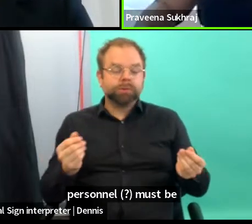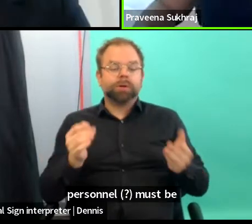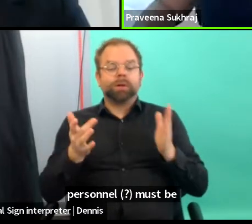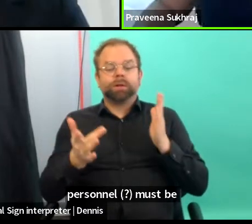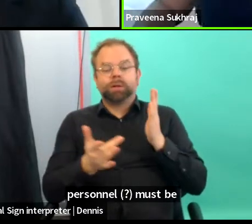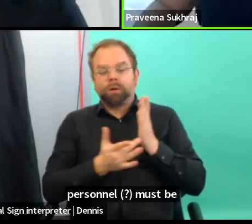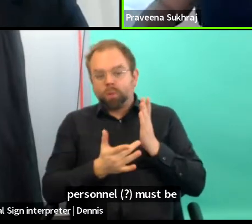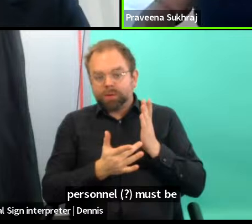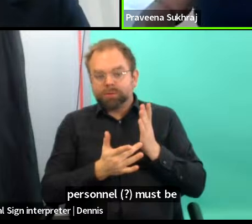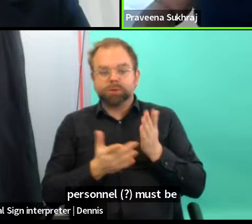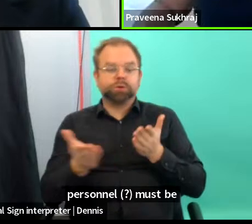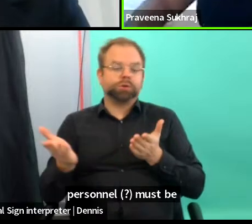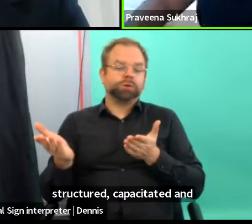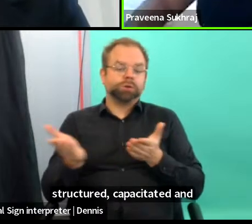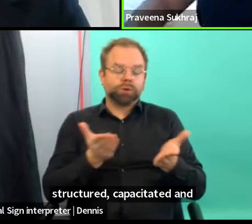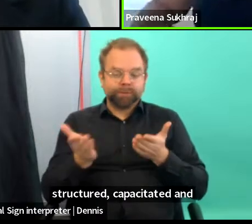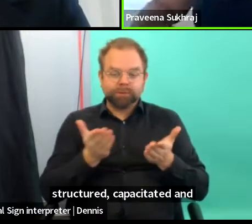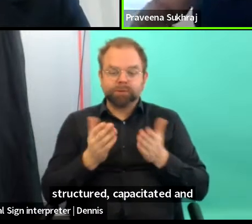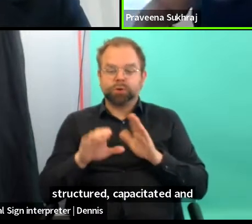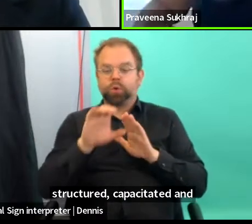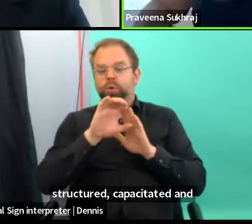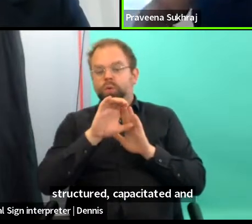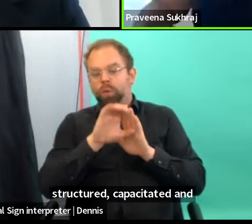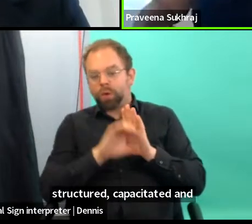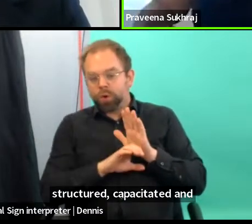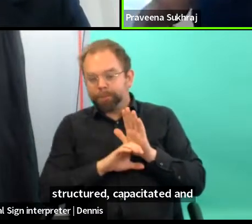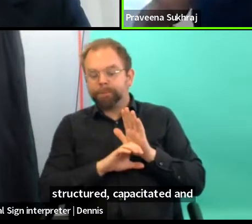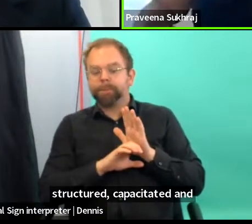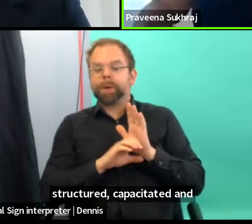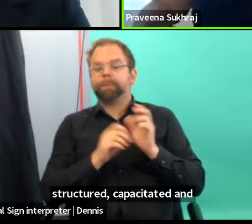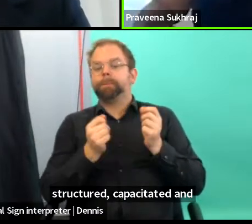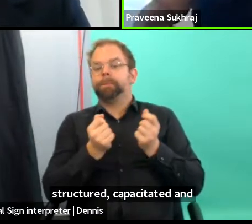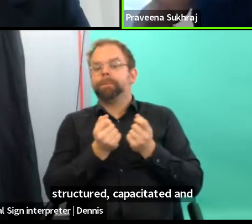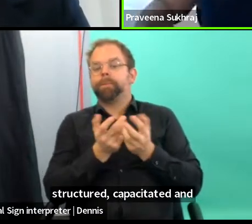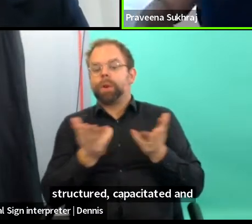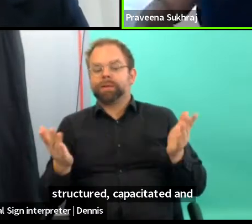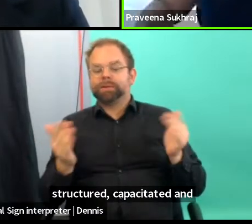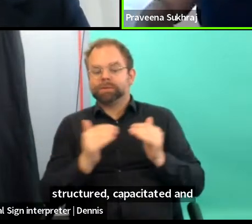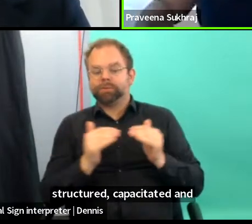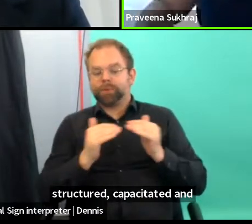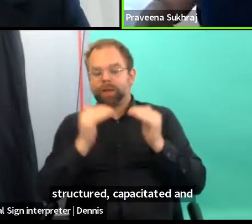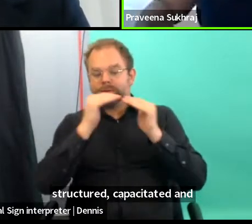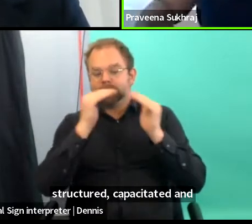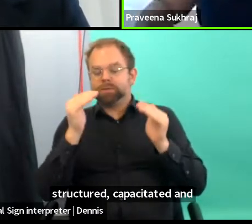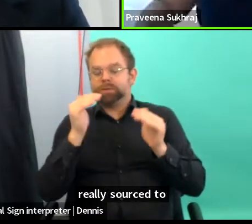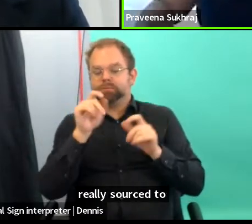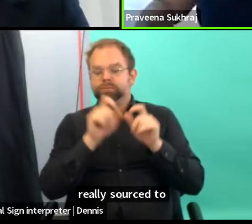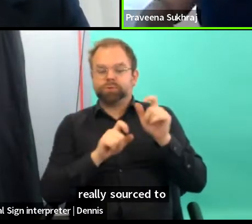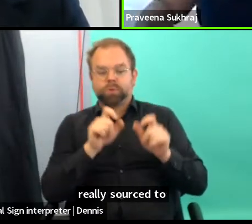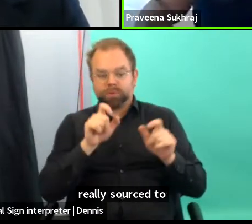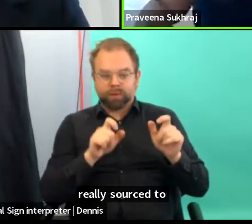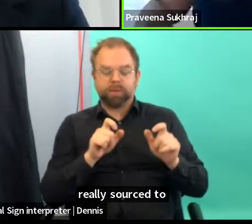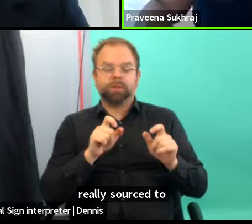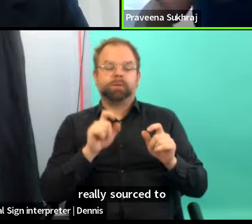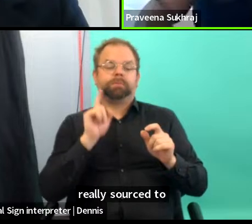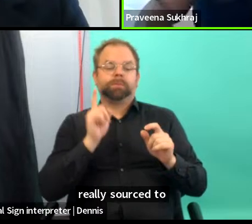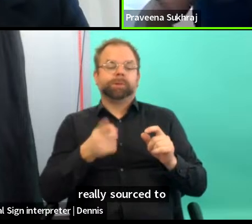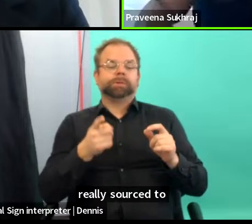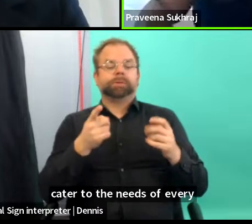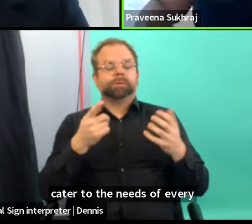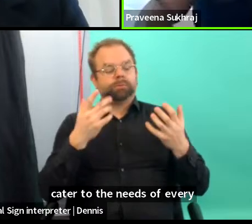to cater for the needs of every individual learner, to ensure that they are